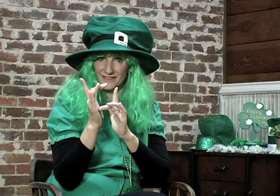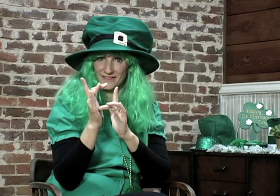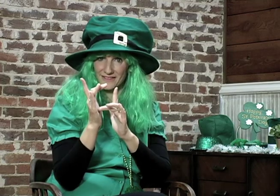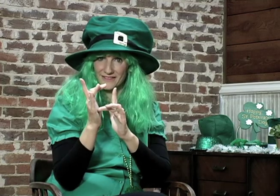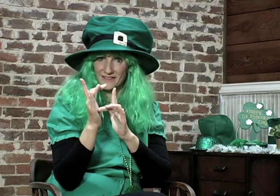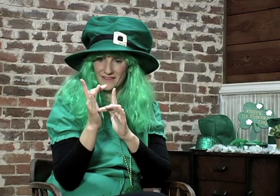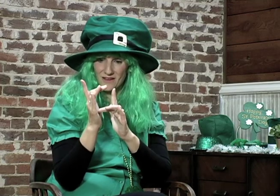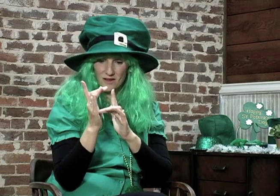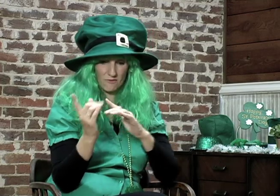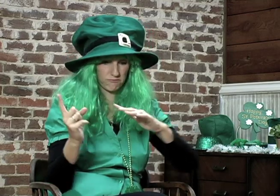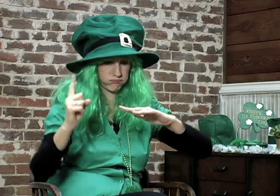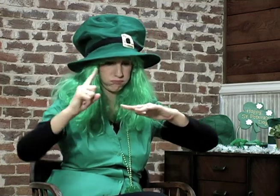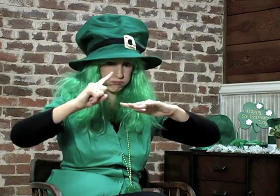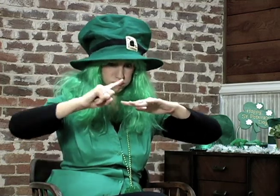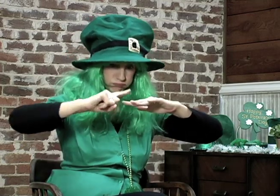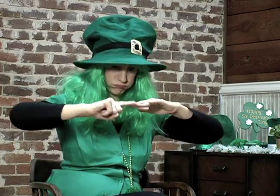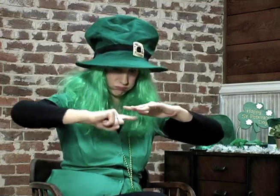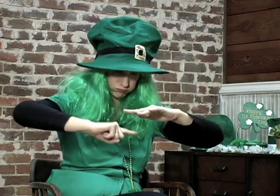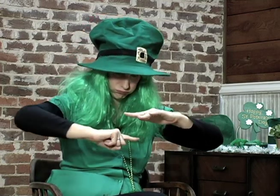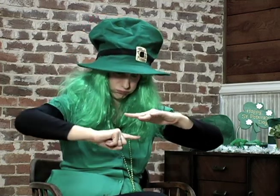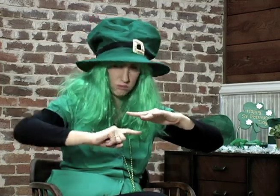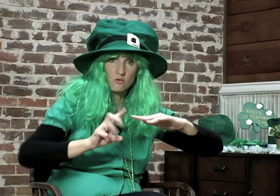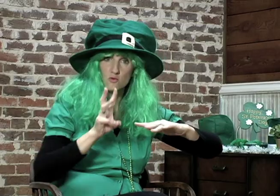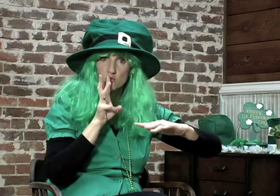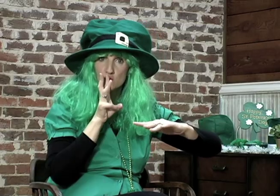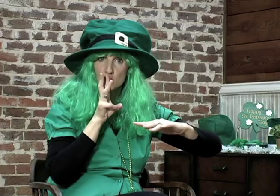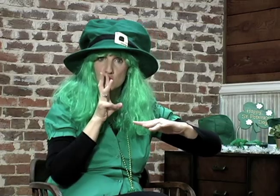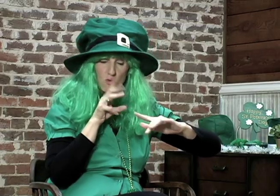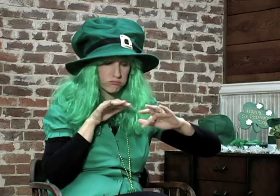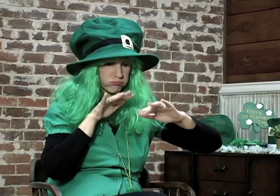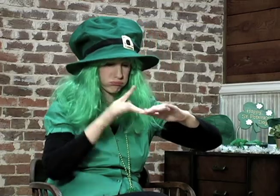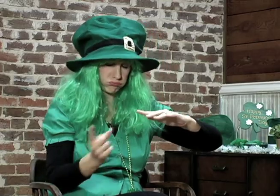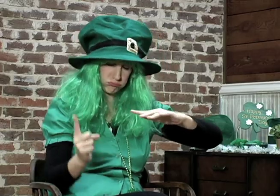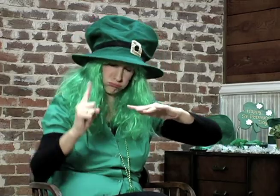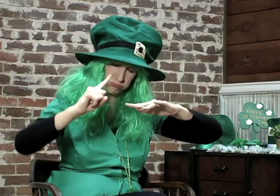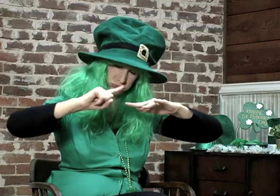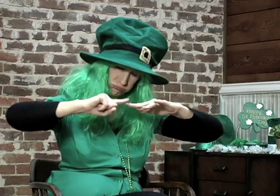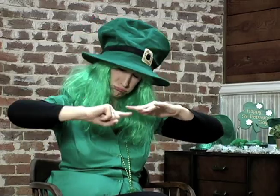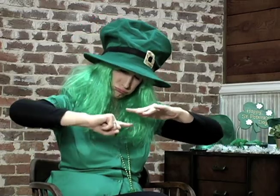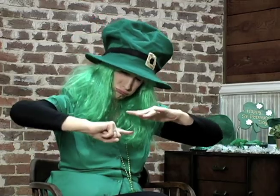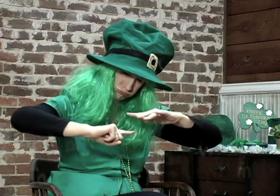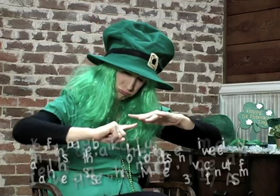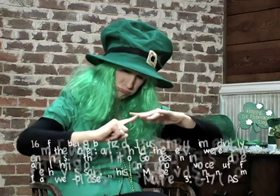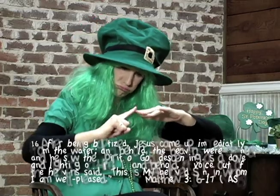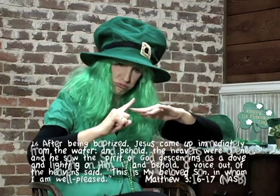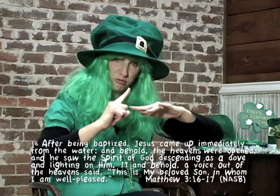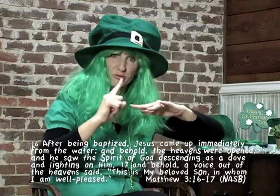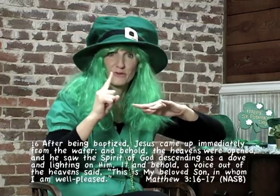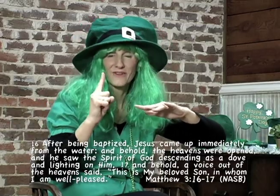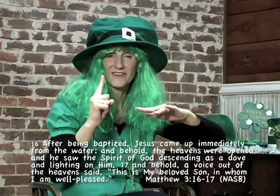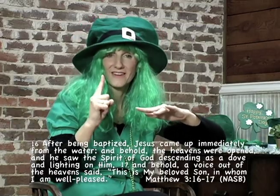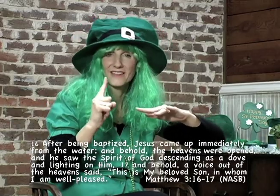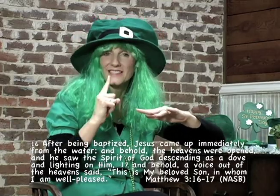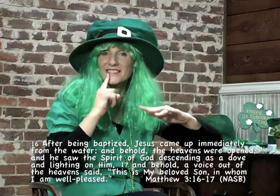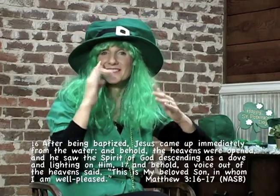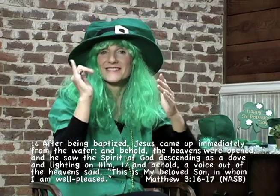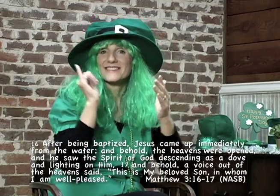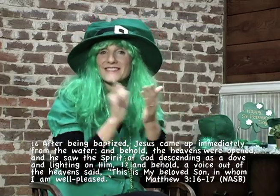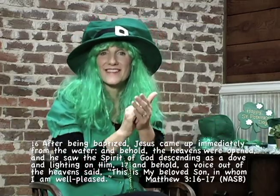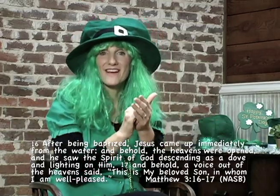Jesus was baptized, when Jesus went to the river and into the water and up out of the water,